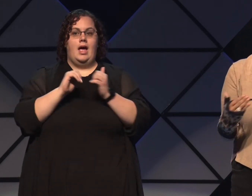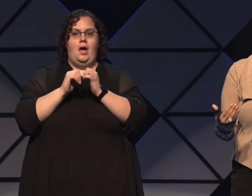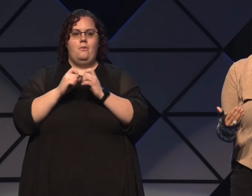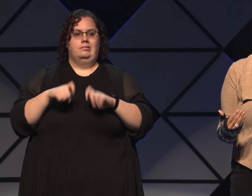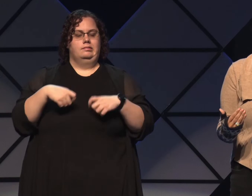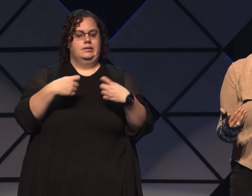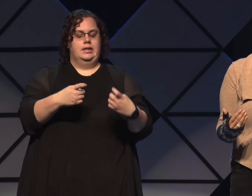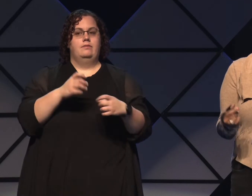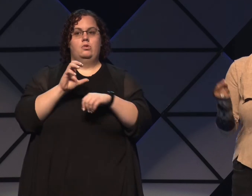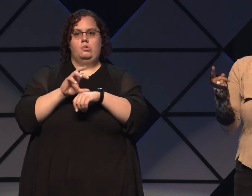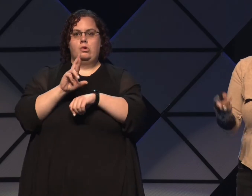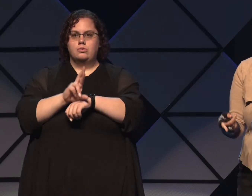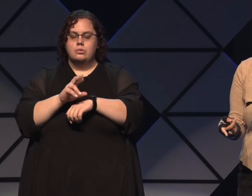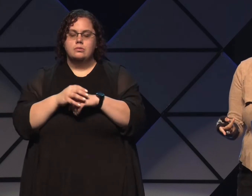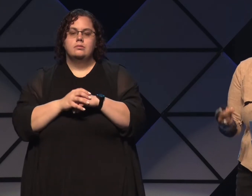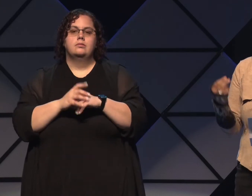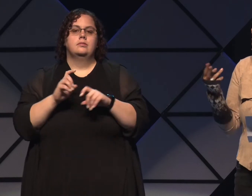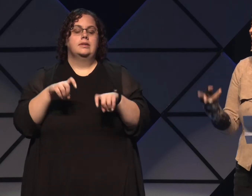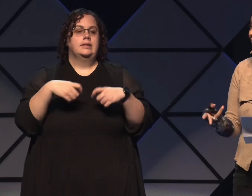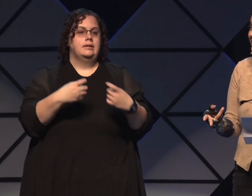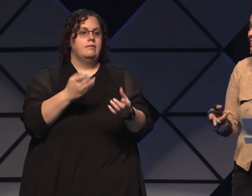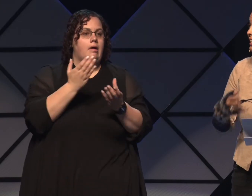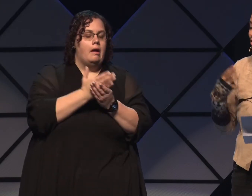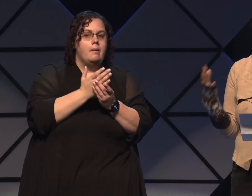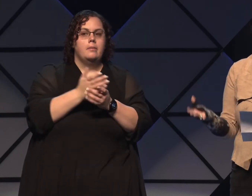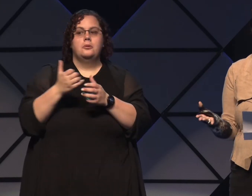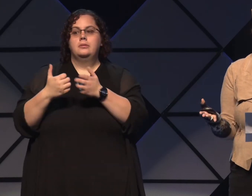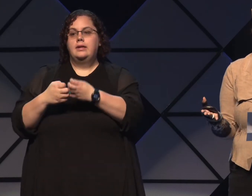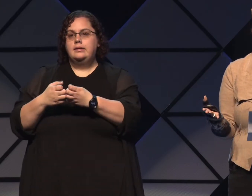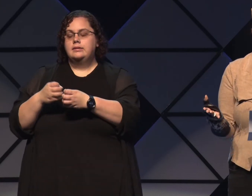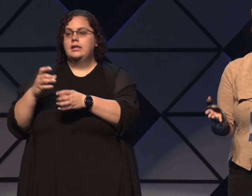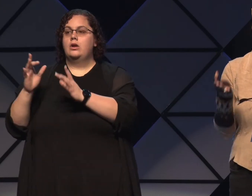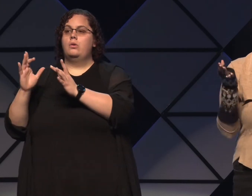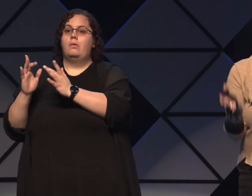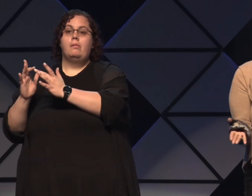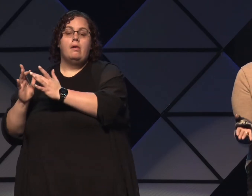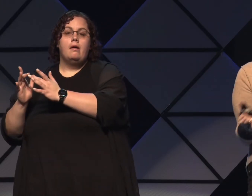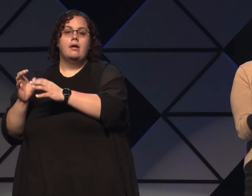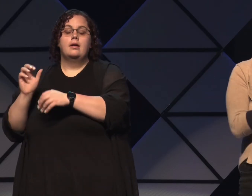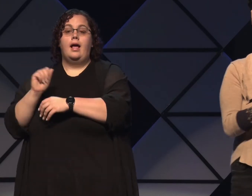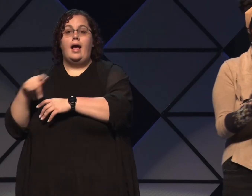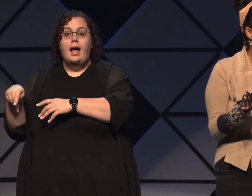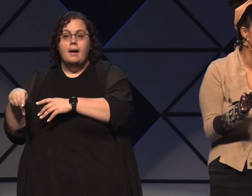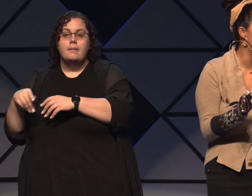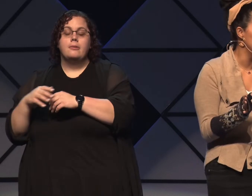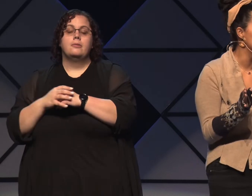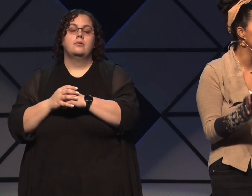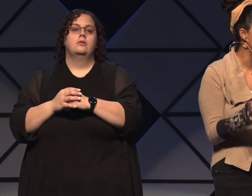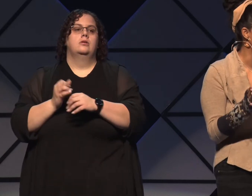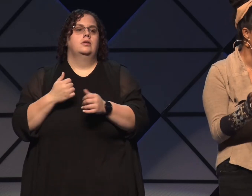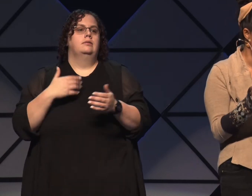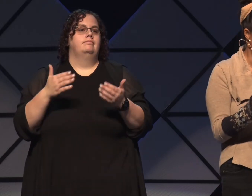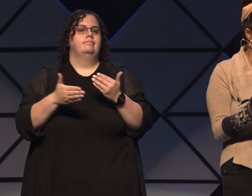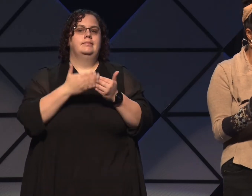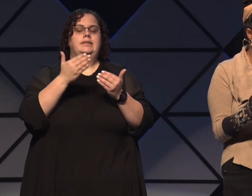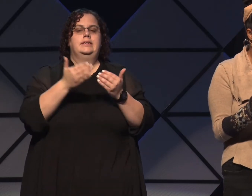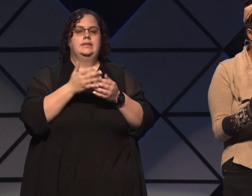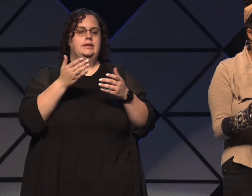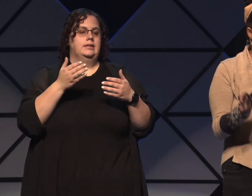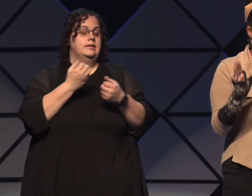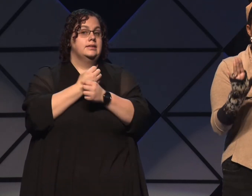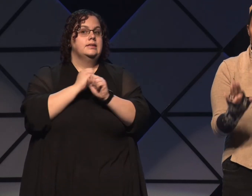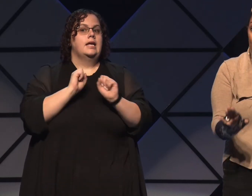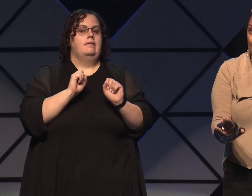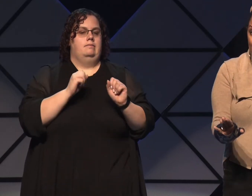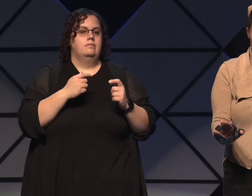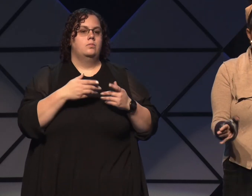here at Crossroads. The giving envelope, texting, the website, and the app are all really convenient and safe ways to give.